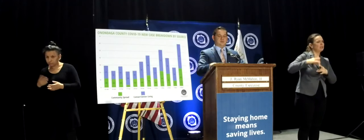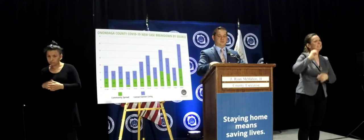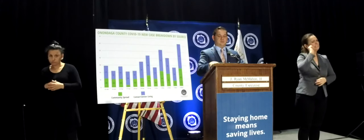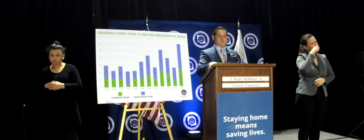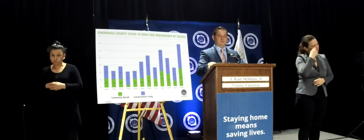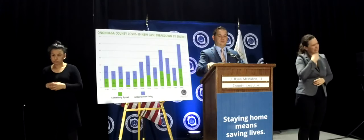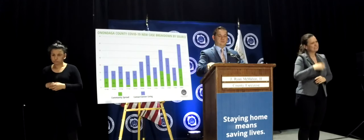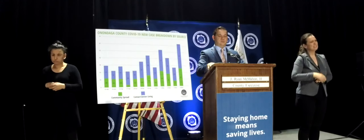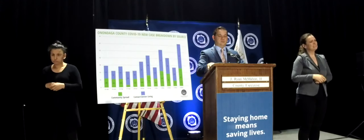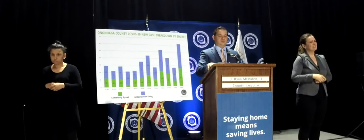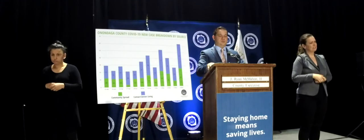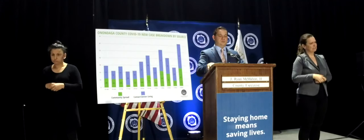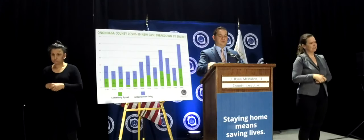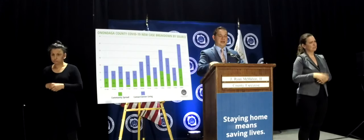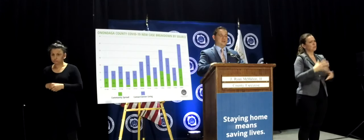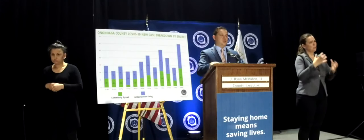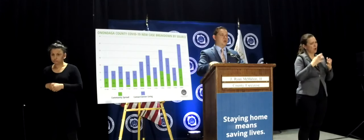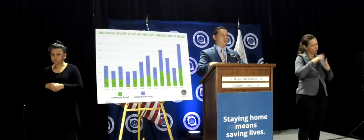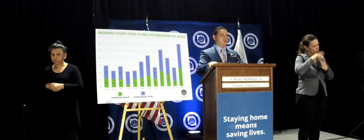data's